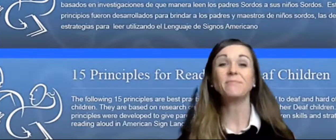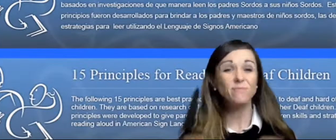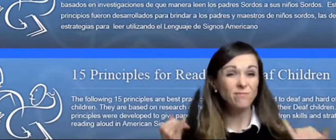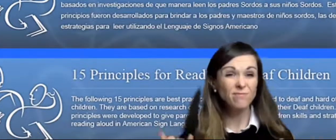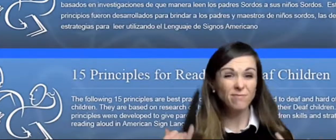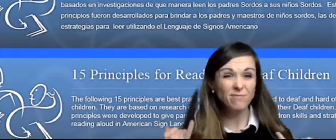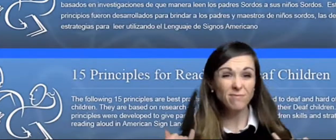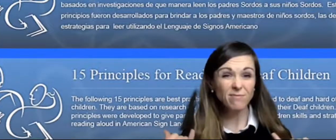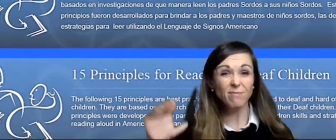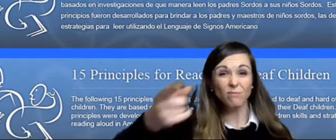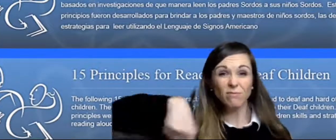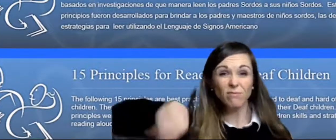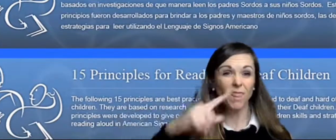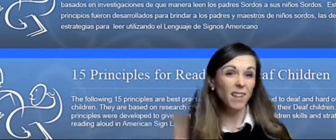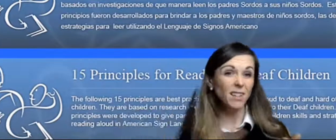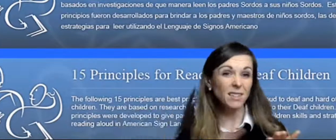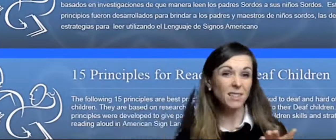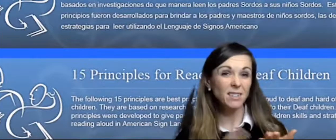Hey everyone!